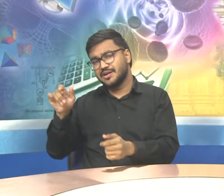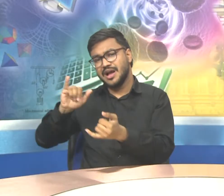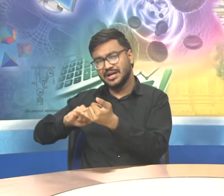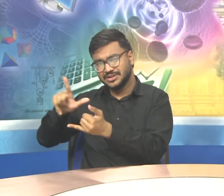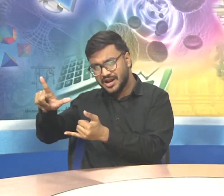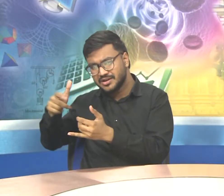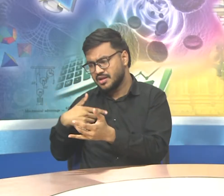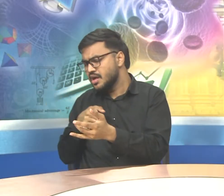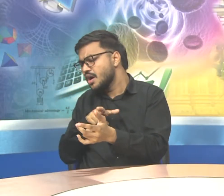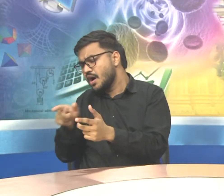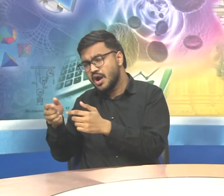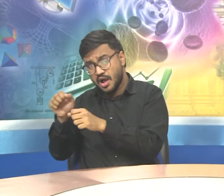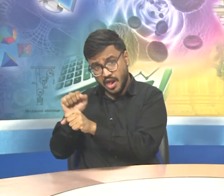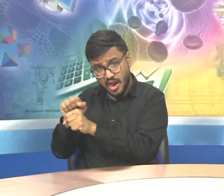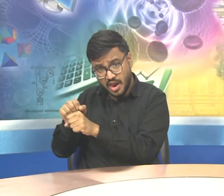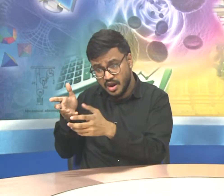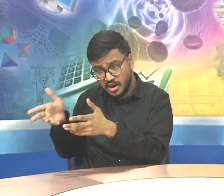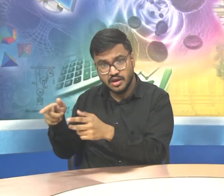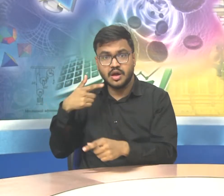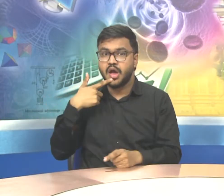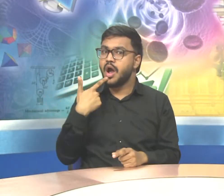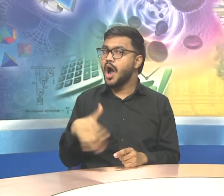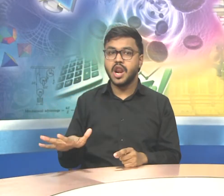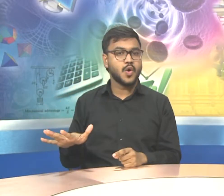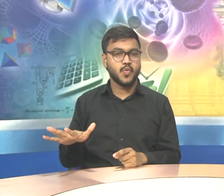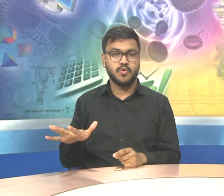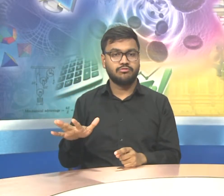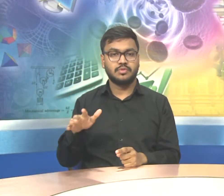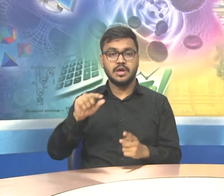or of a state legislature.